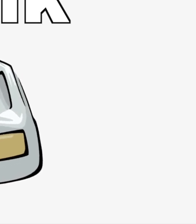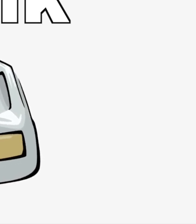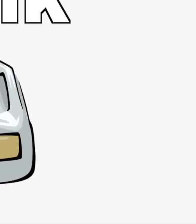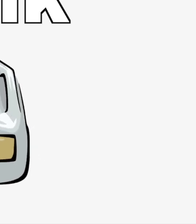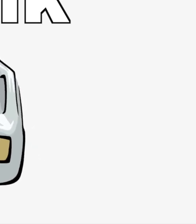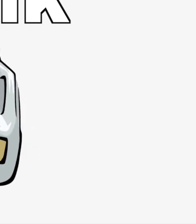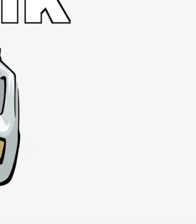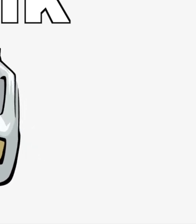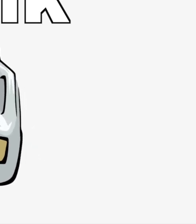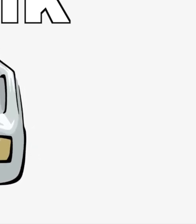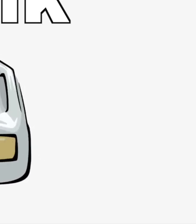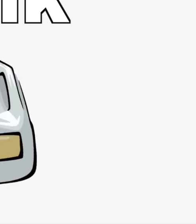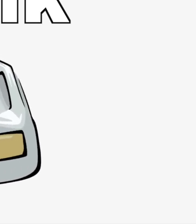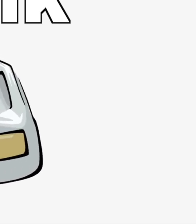Milk.